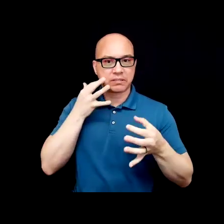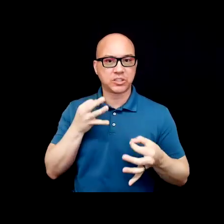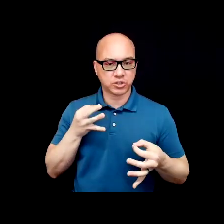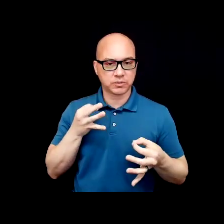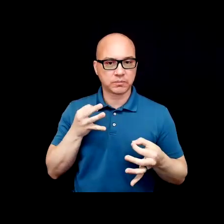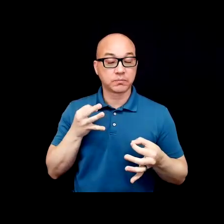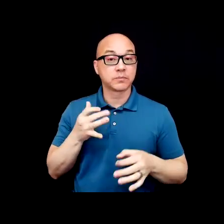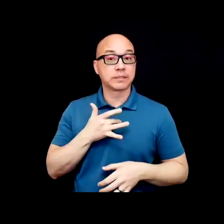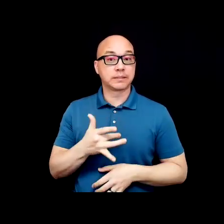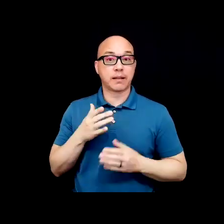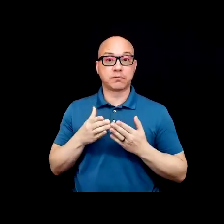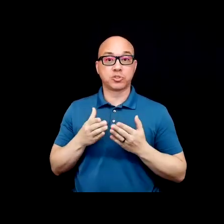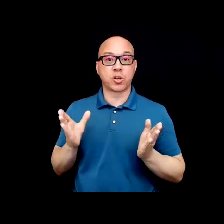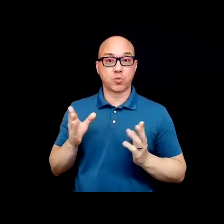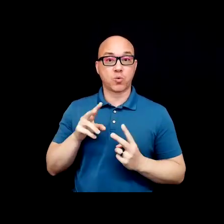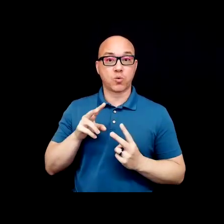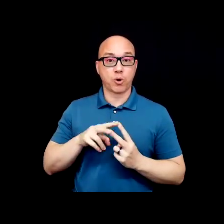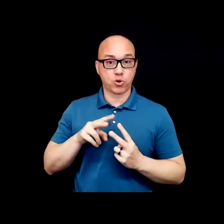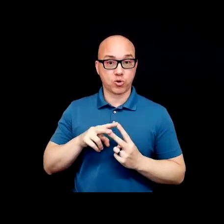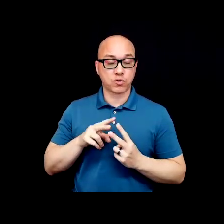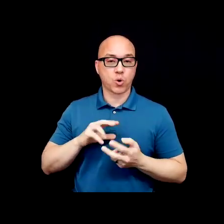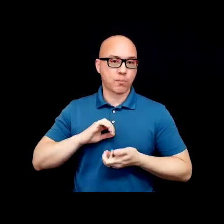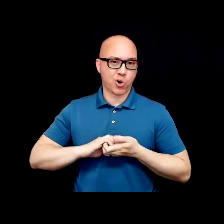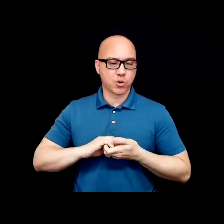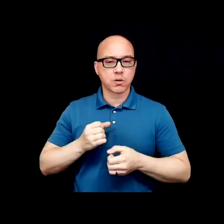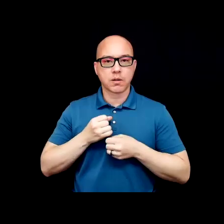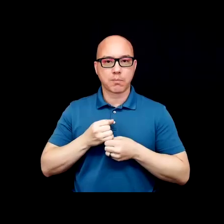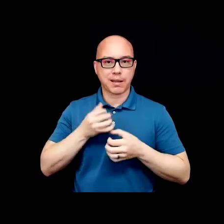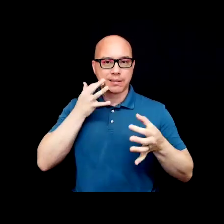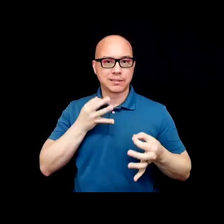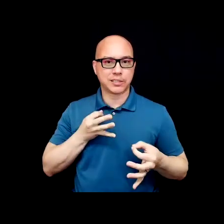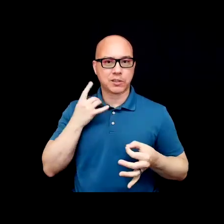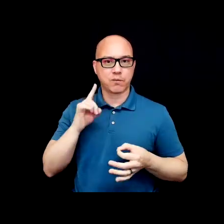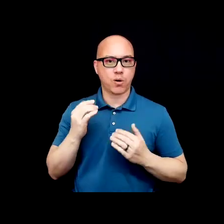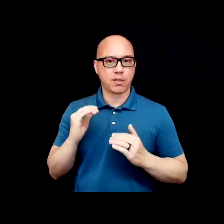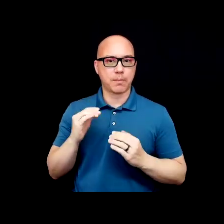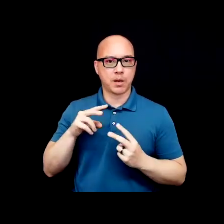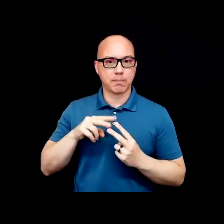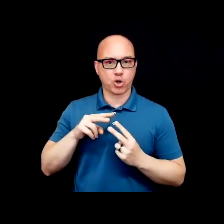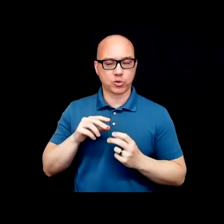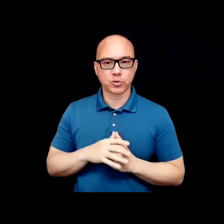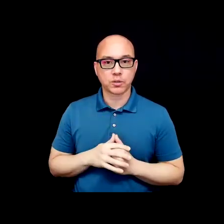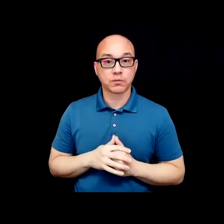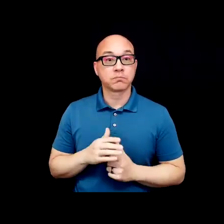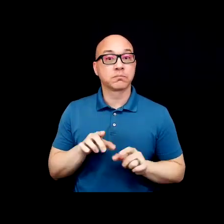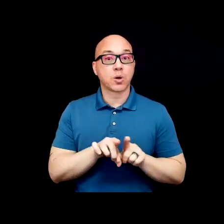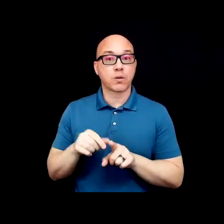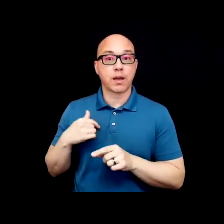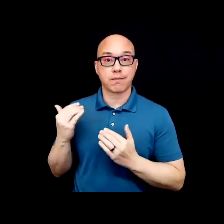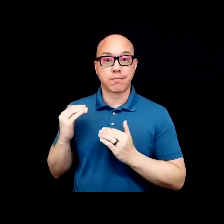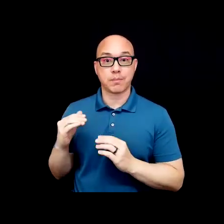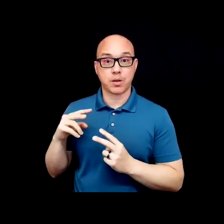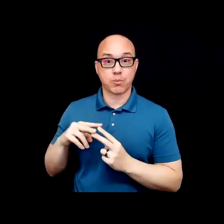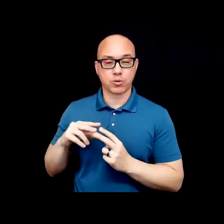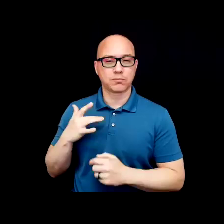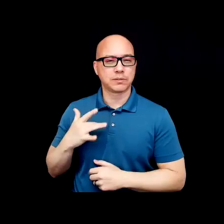general partner makes the decisions for a limited partnership. And then there are limited partners, usually minority